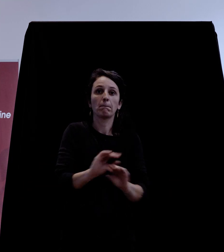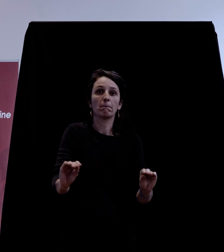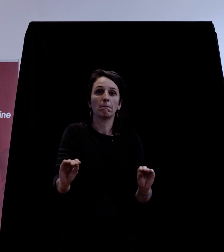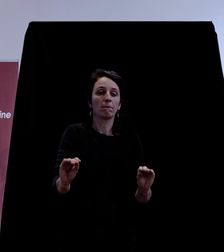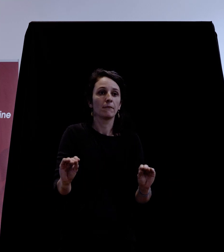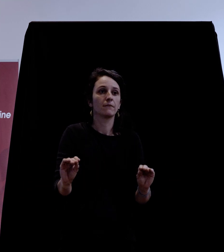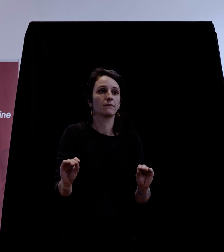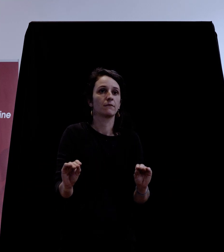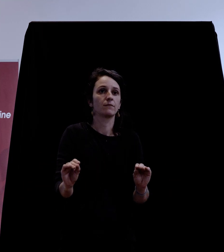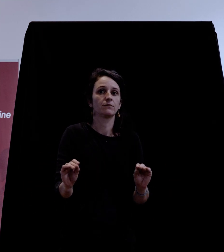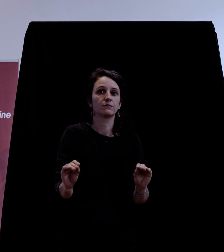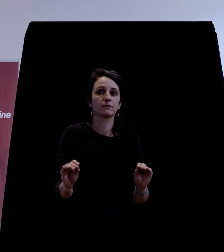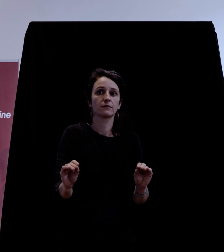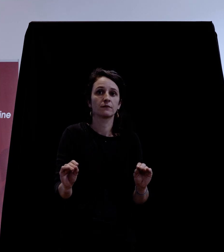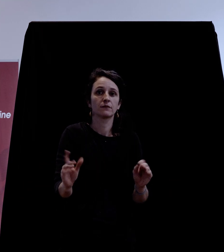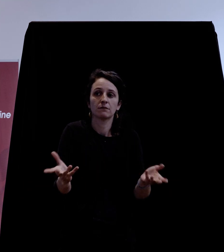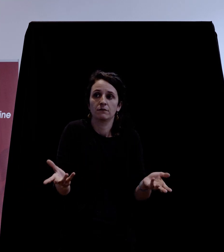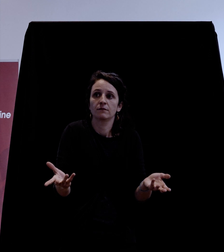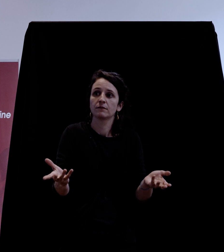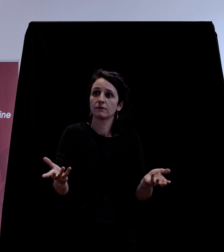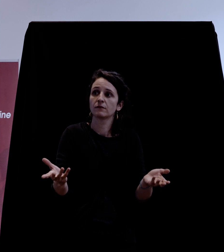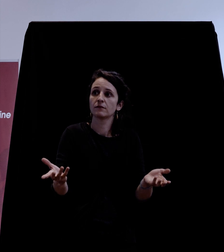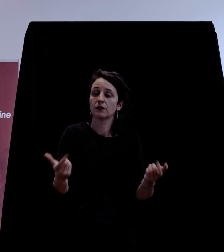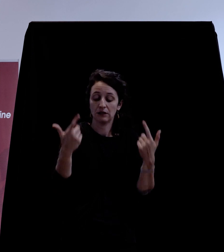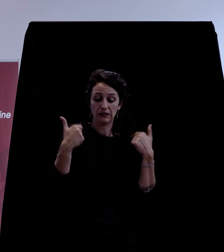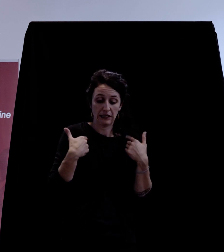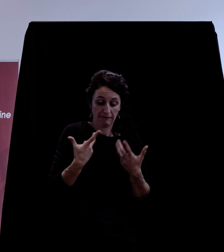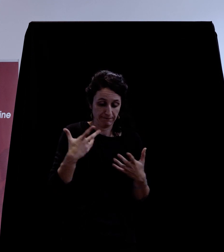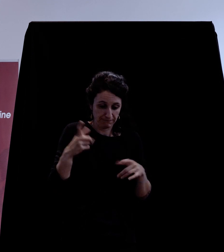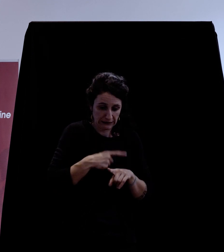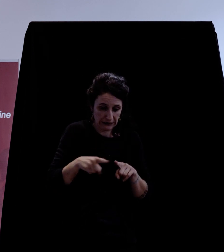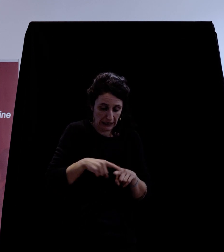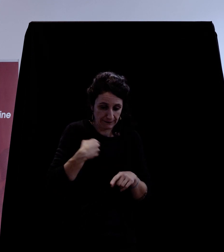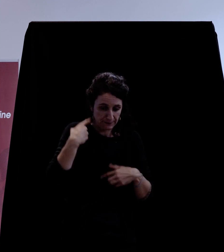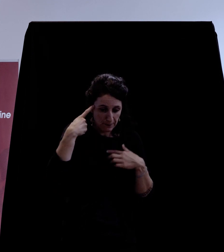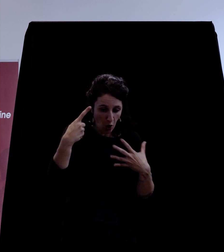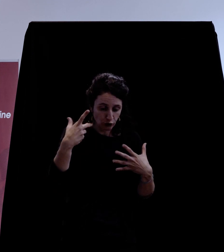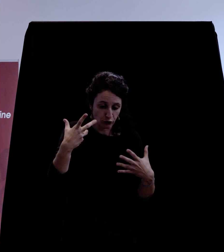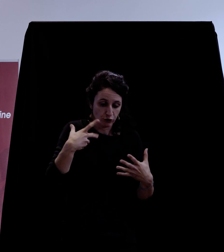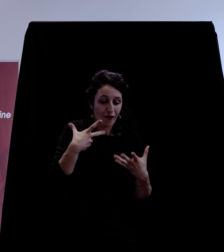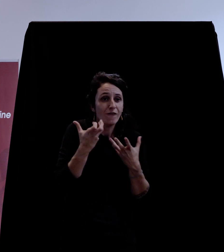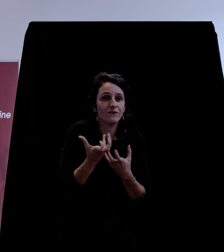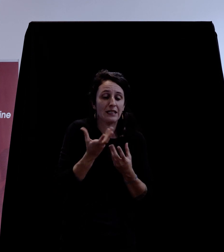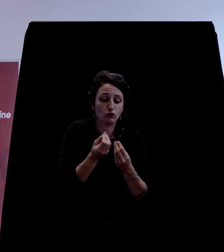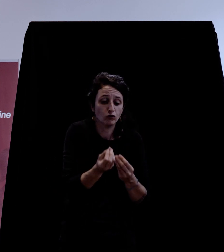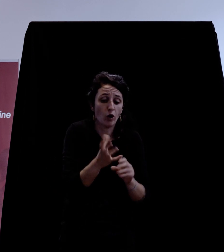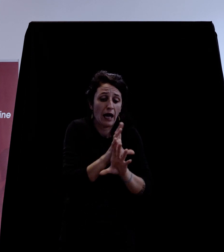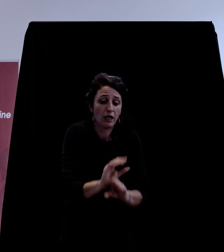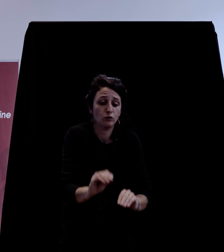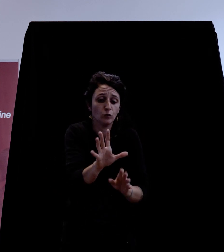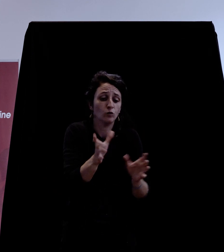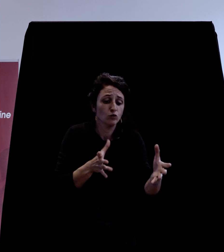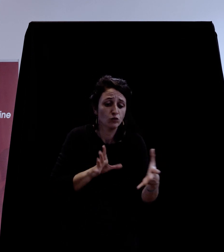just a weird thing. Is my child not let me comfort him? What does that do to me psychologically? So